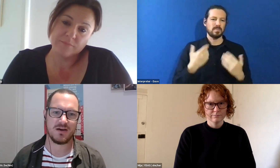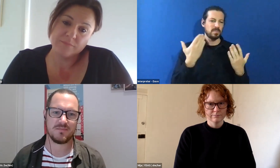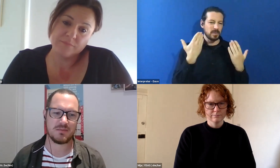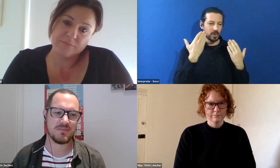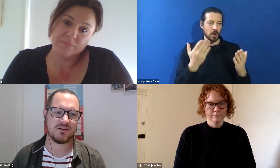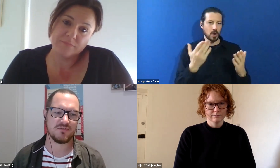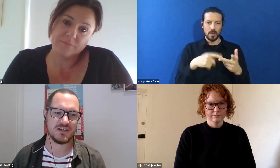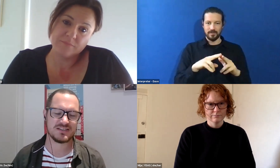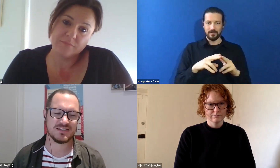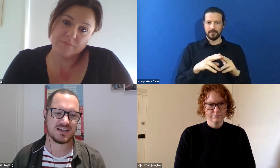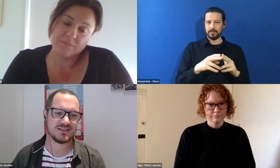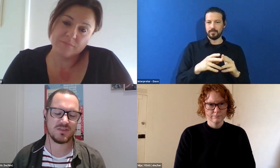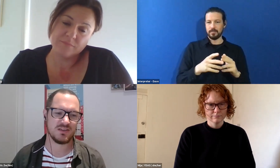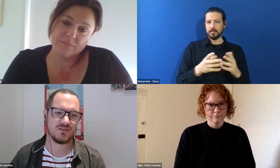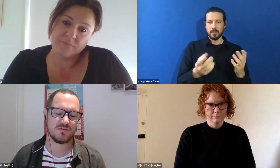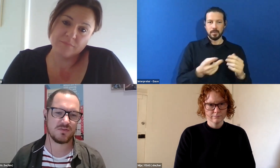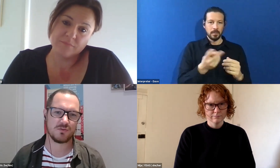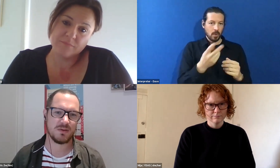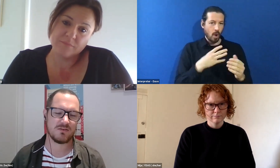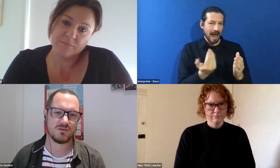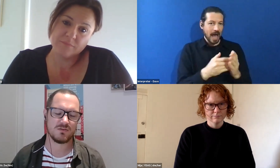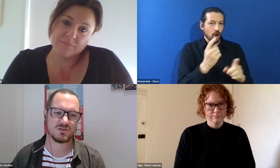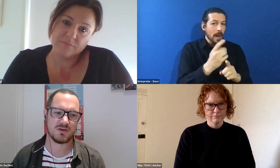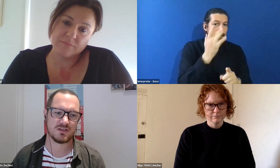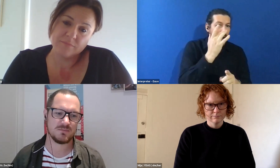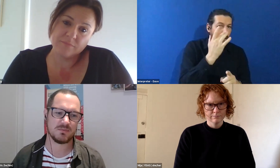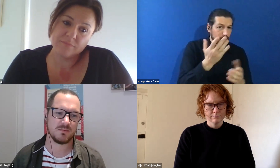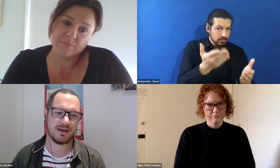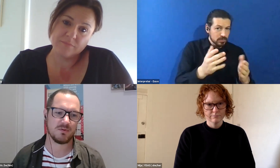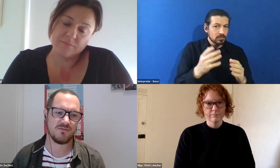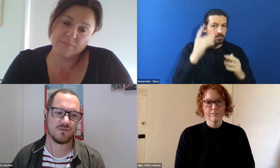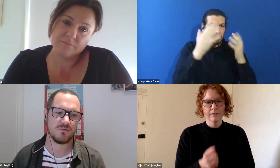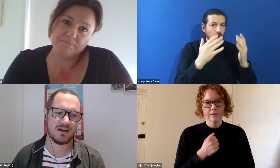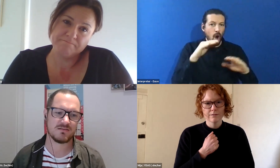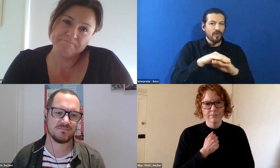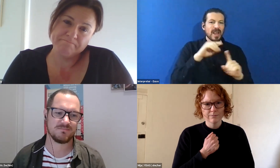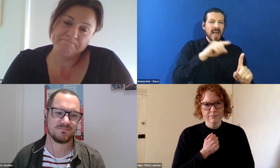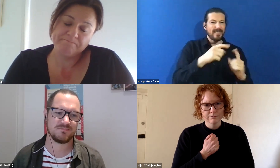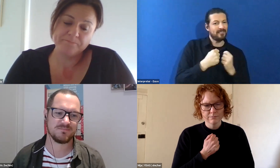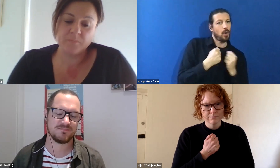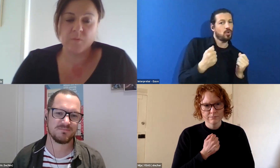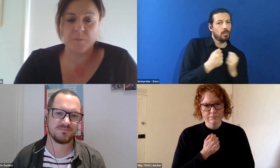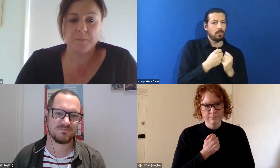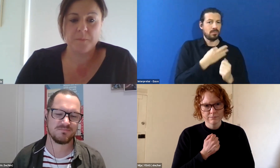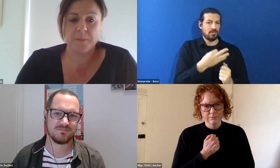you, maybe Mel first, is that something you've thought about or spoken to people about before, Mel?